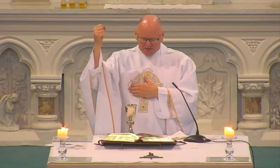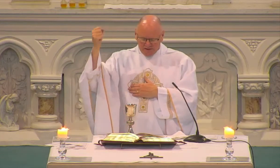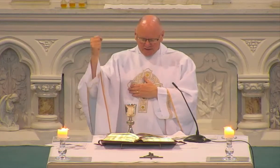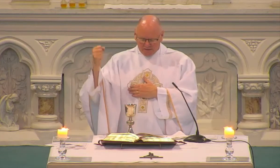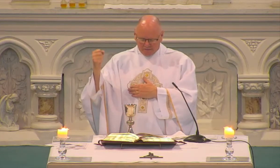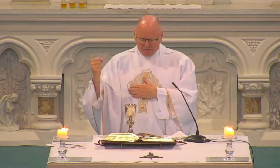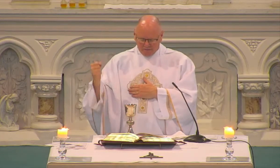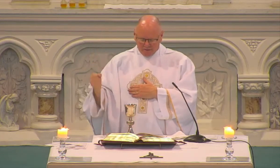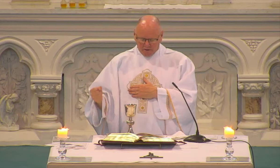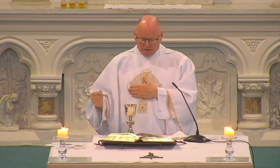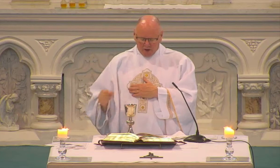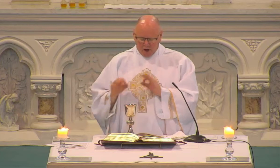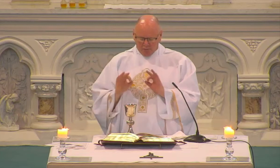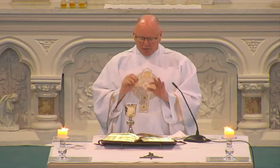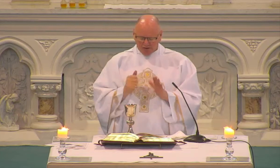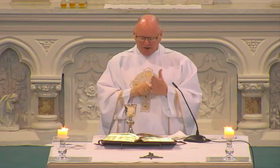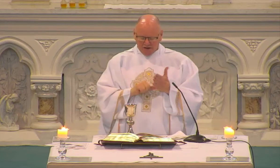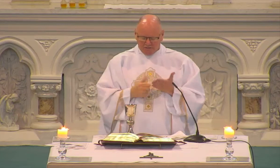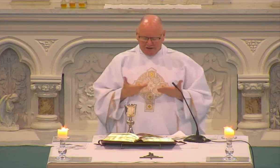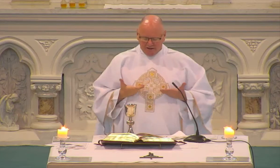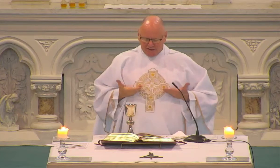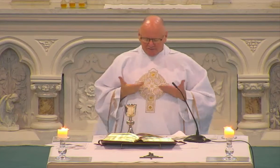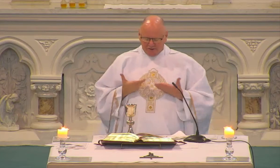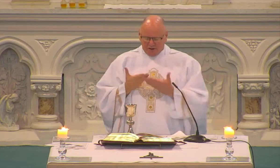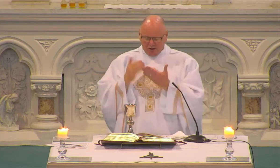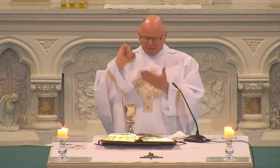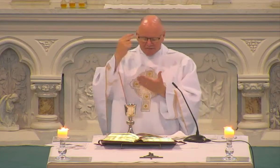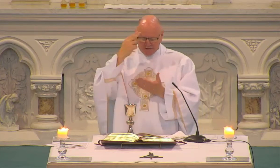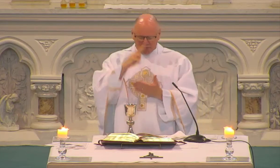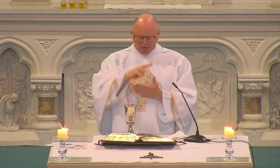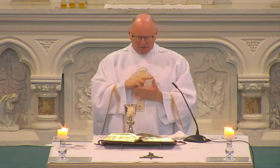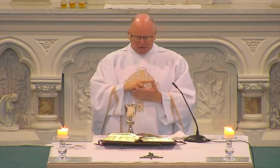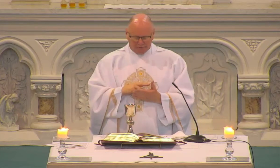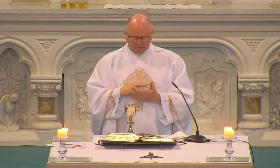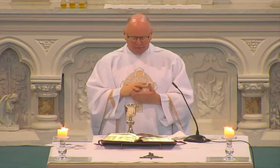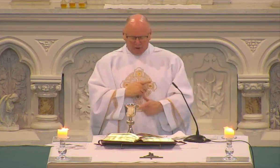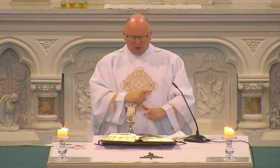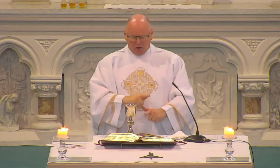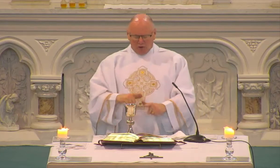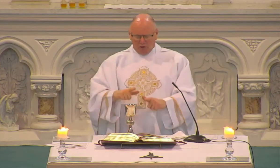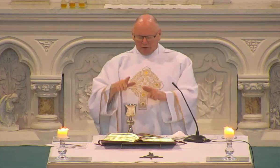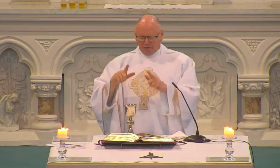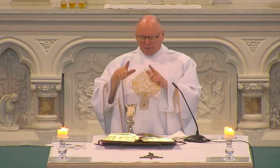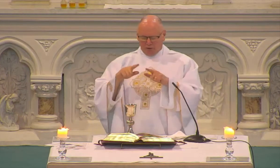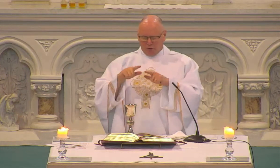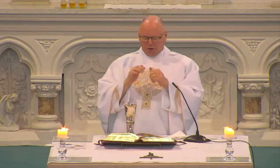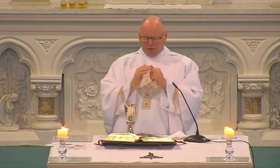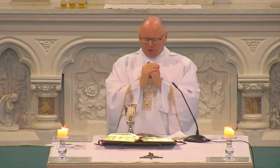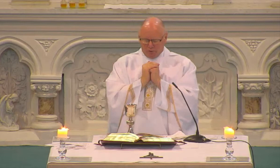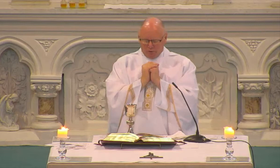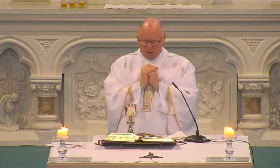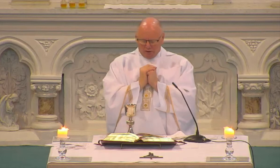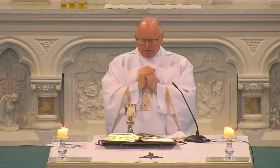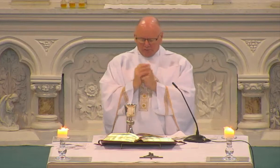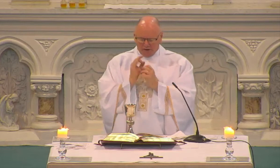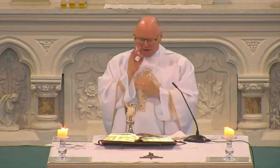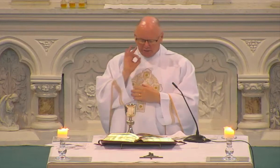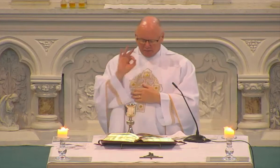setting, a pure sacrifice has been offered in your name. Therefore, Lord, we humbly implore